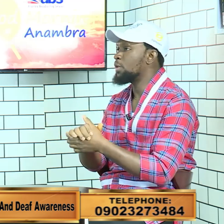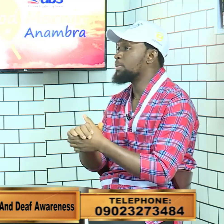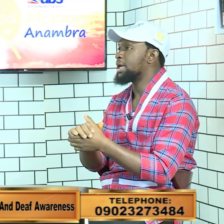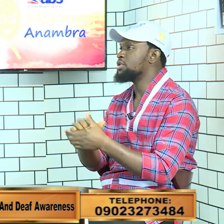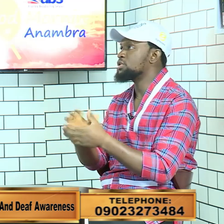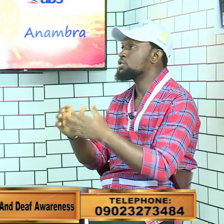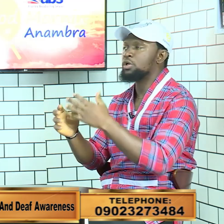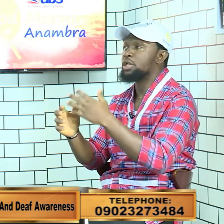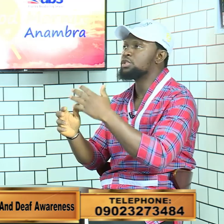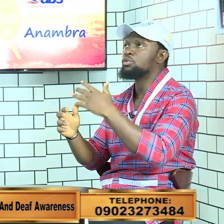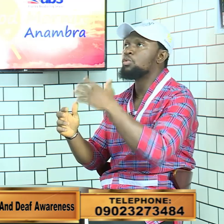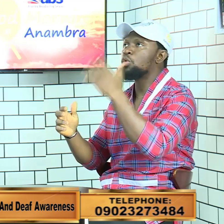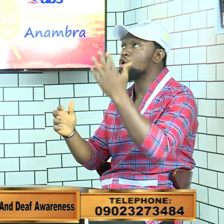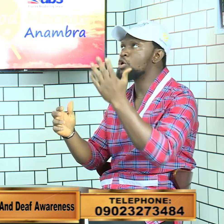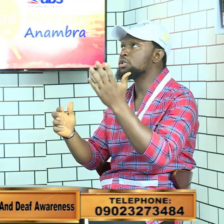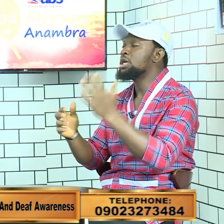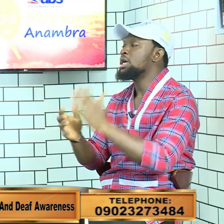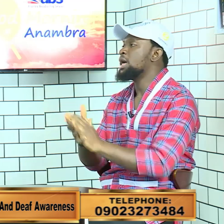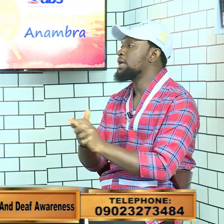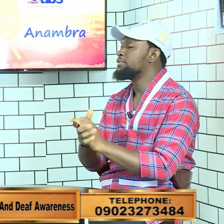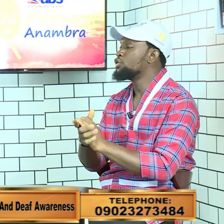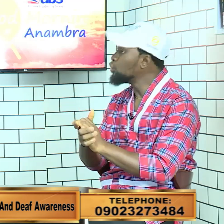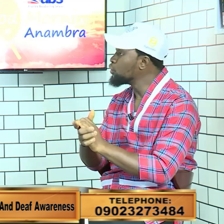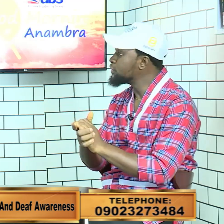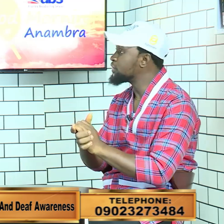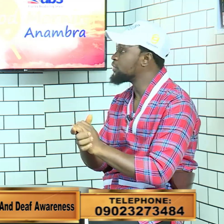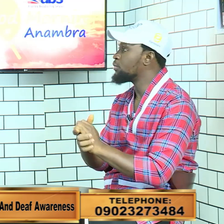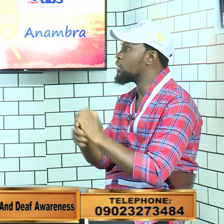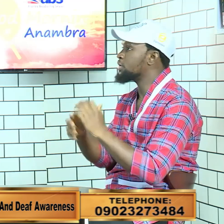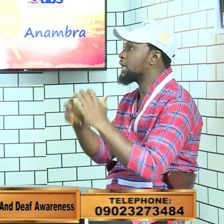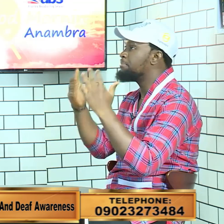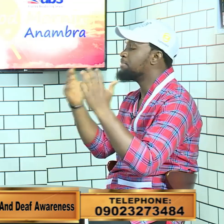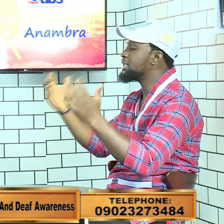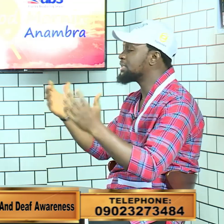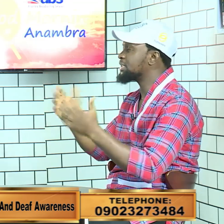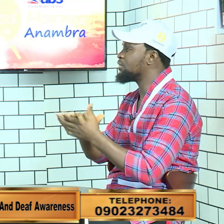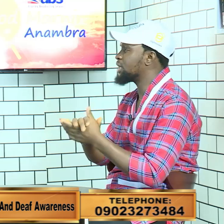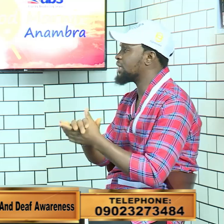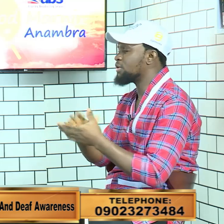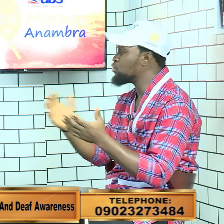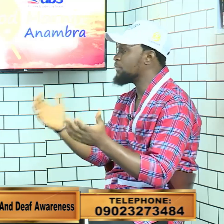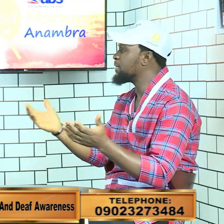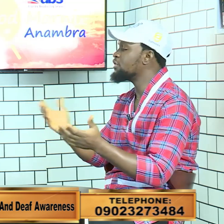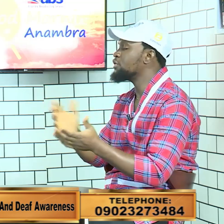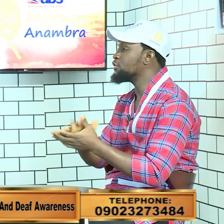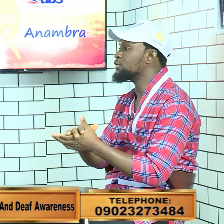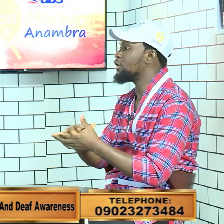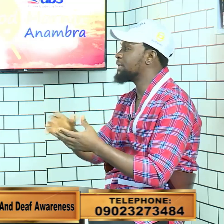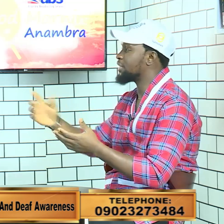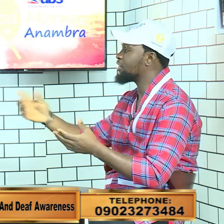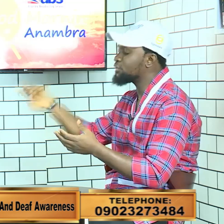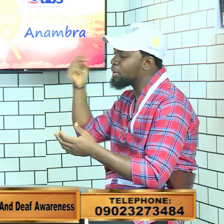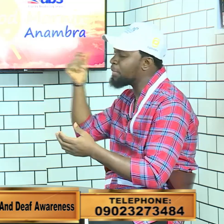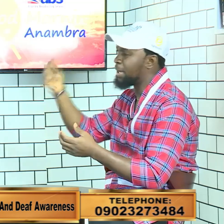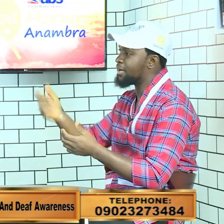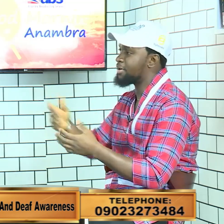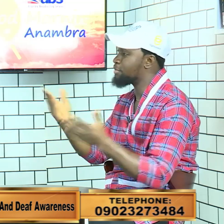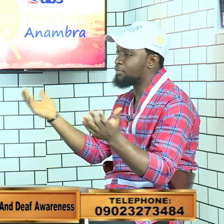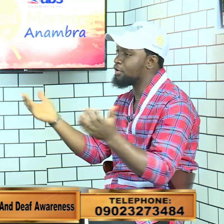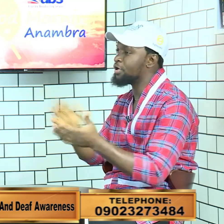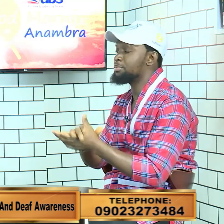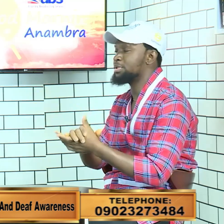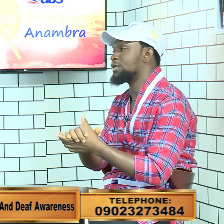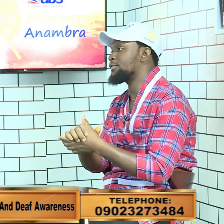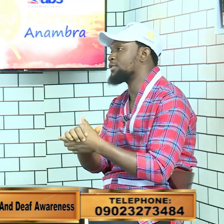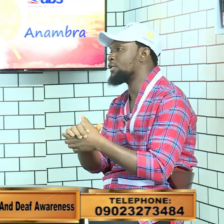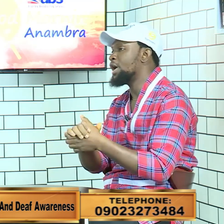technology, where we can use it to connect to the world news, world meetings and all that. So we're making use of the technology way back